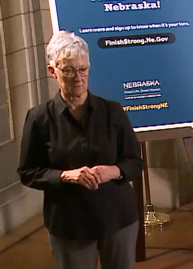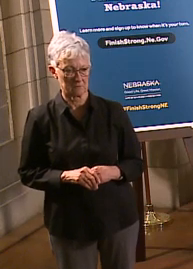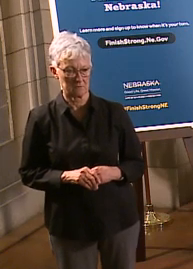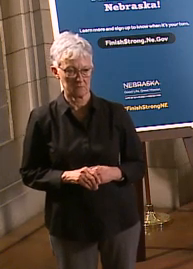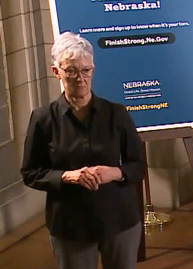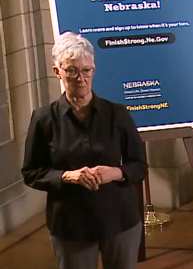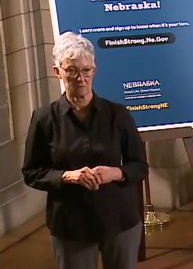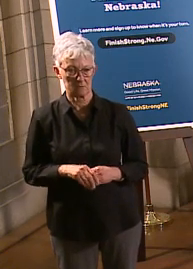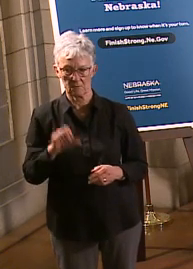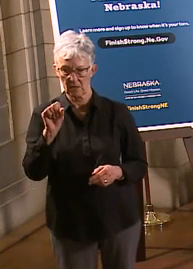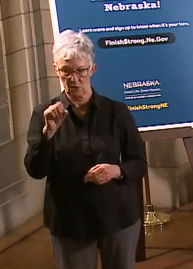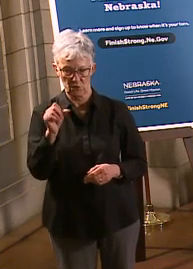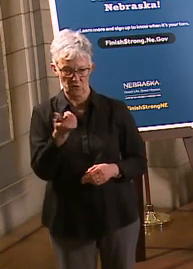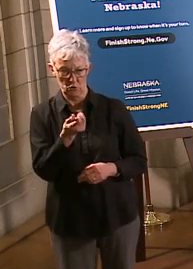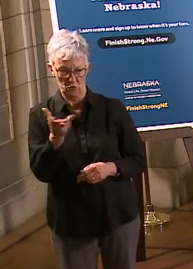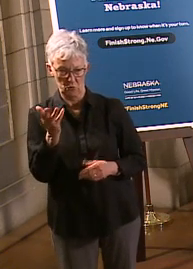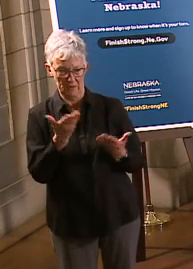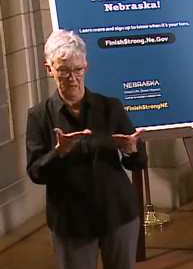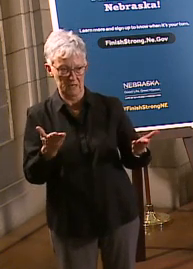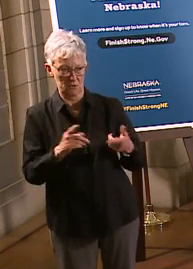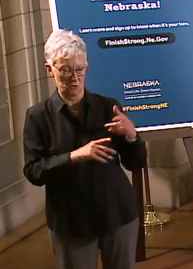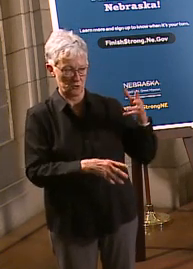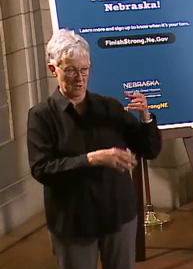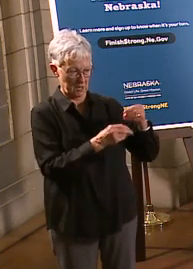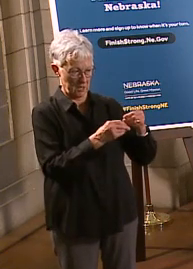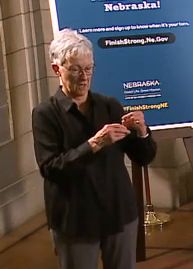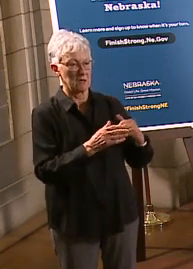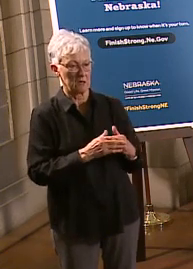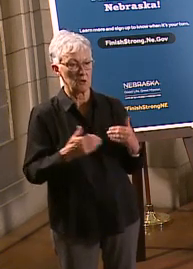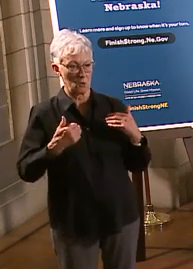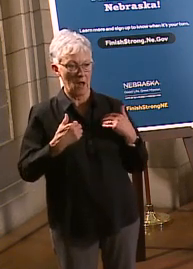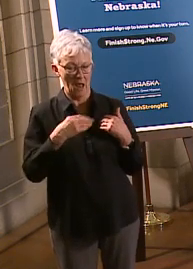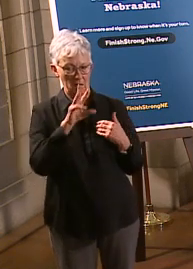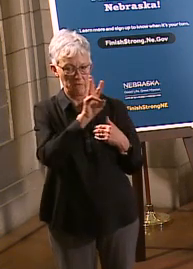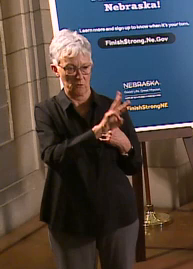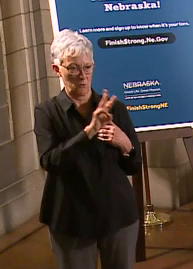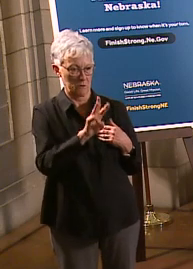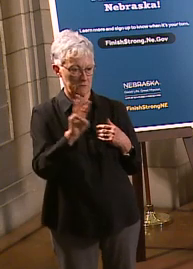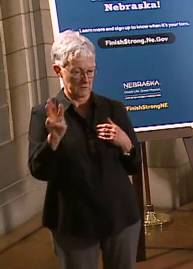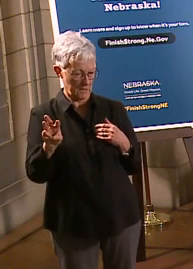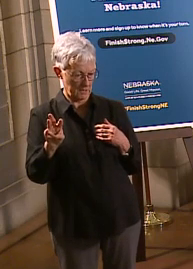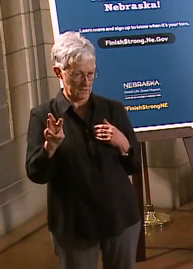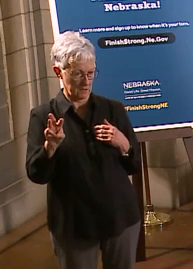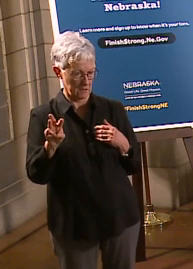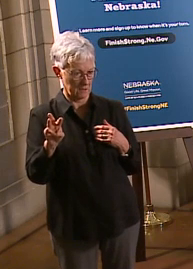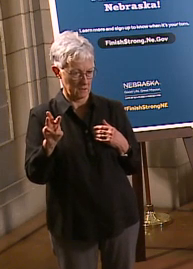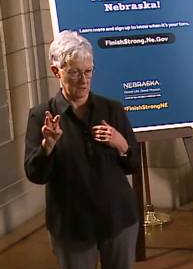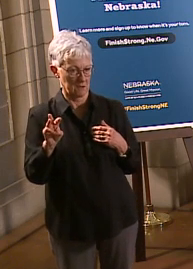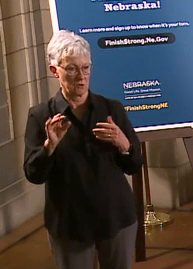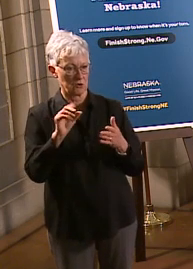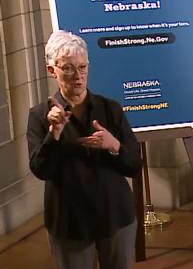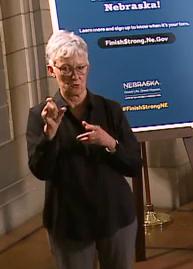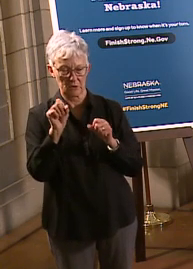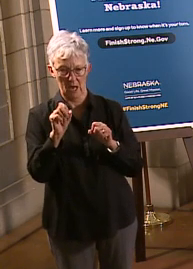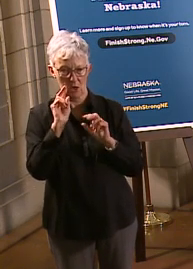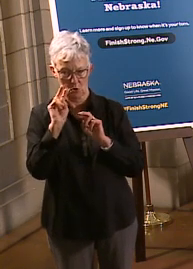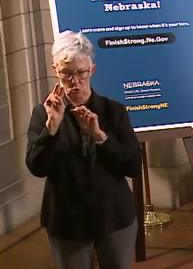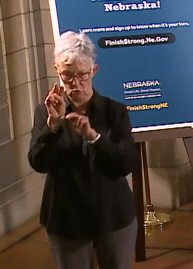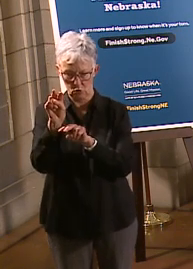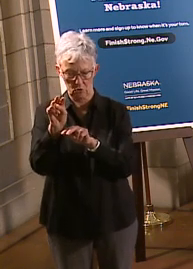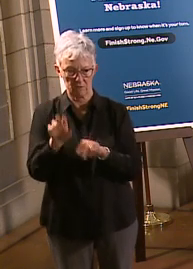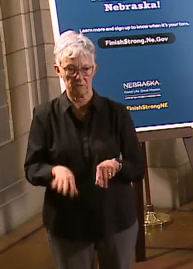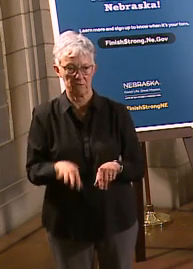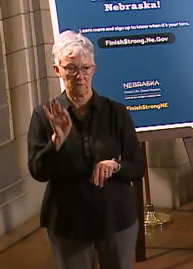Yes, and so just a couple things to add on that first part. There is a website out there, VSafe, that you can go out and you can look at and